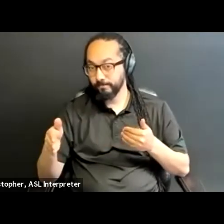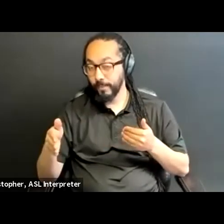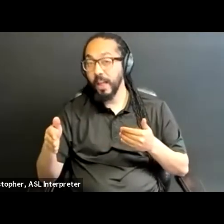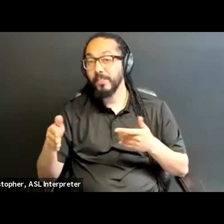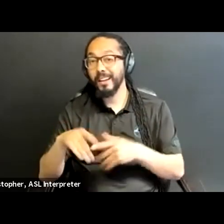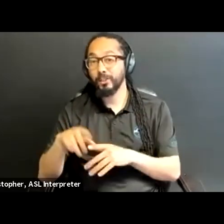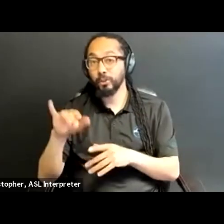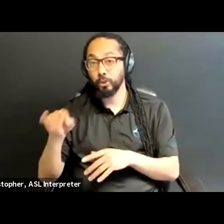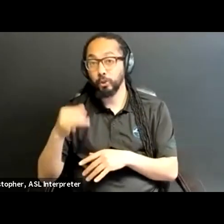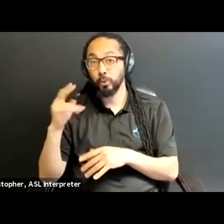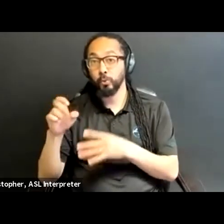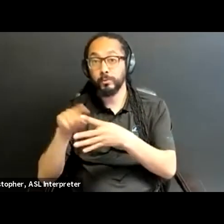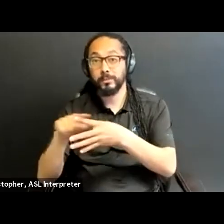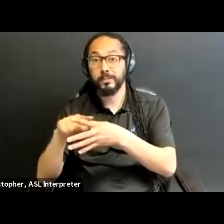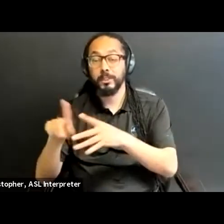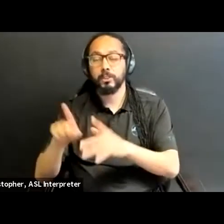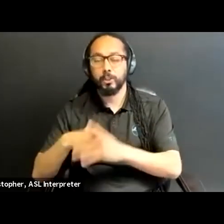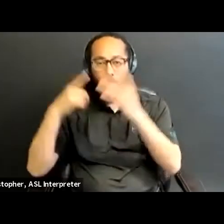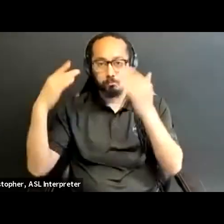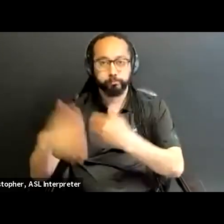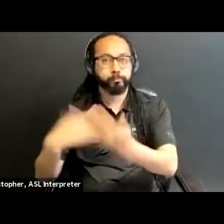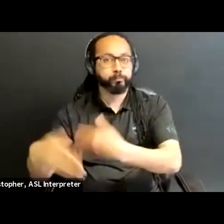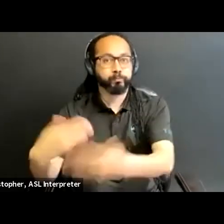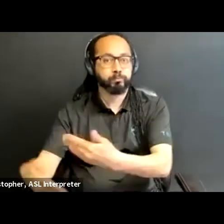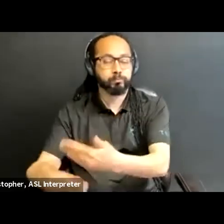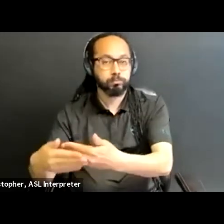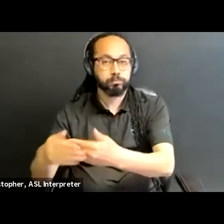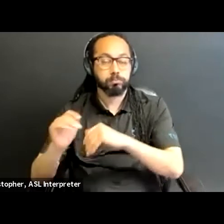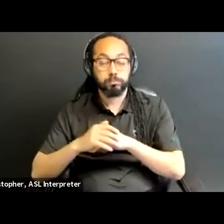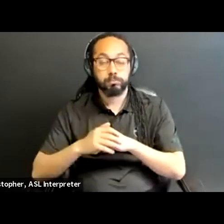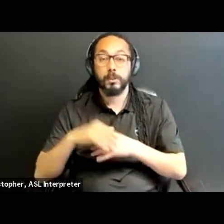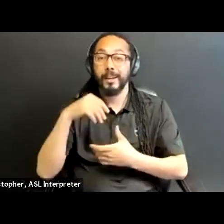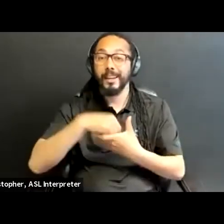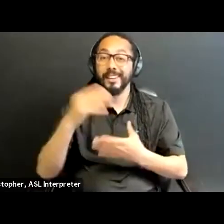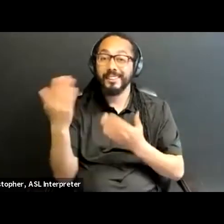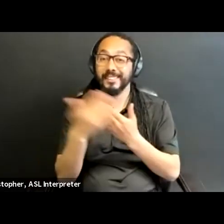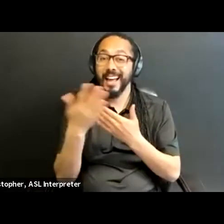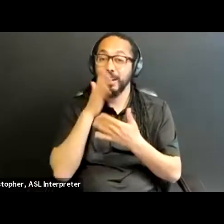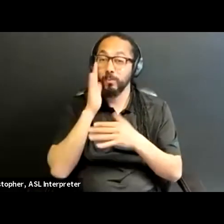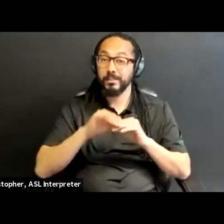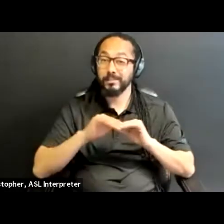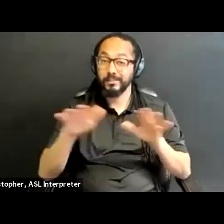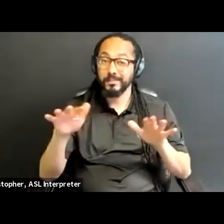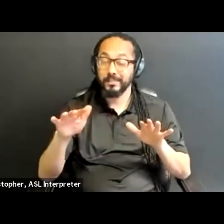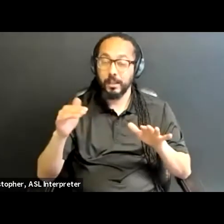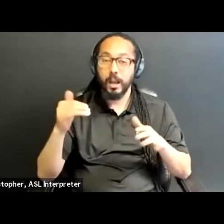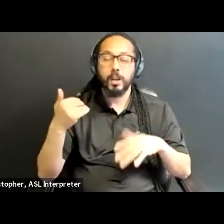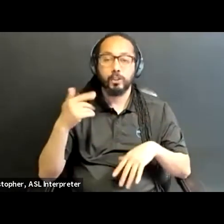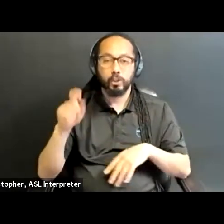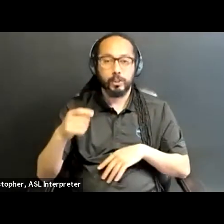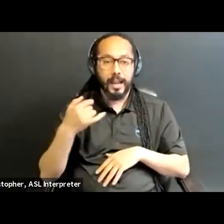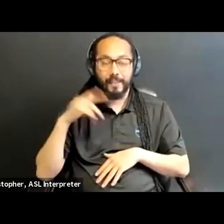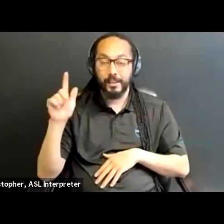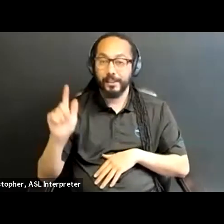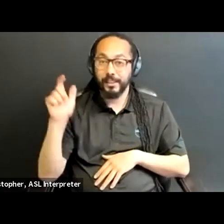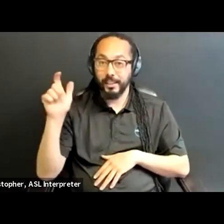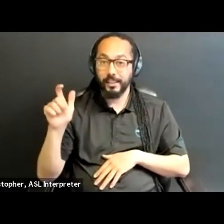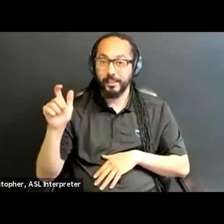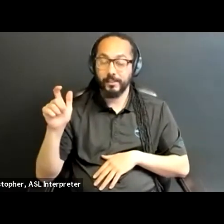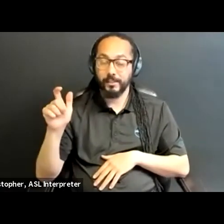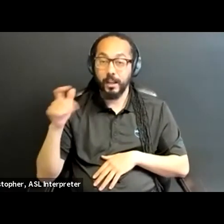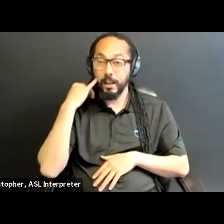June. Your slides today should have an active link attached. If not, please let me know and I will add